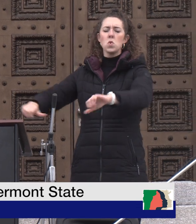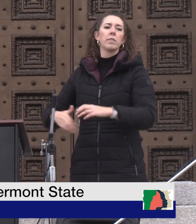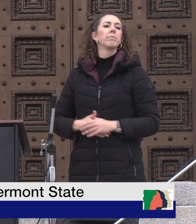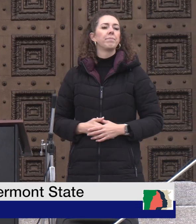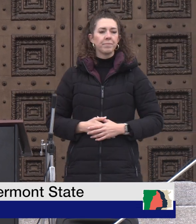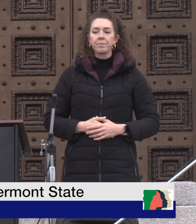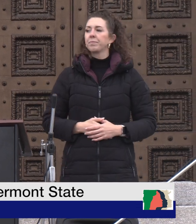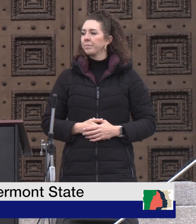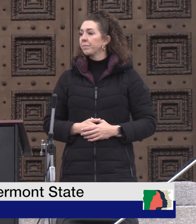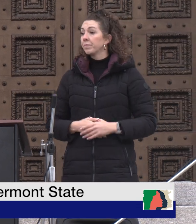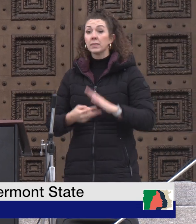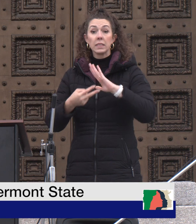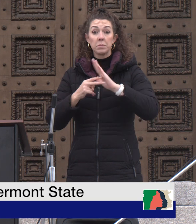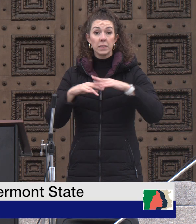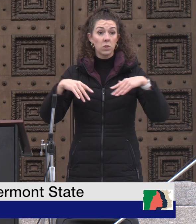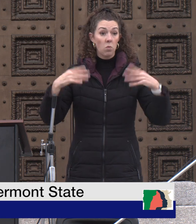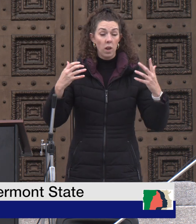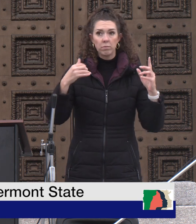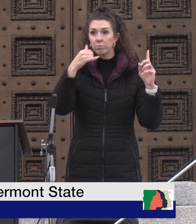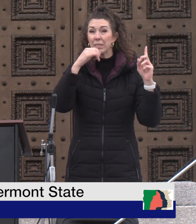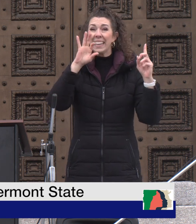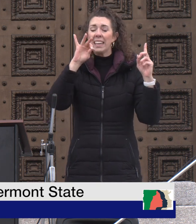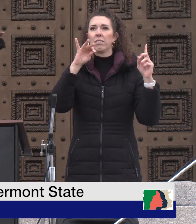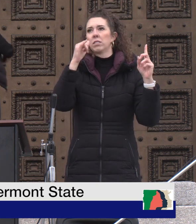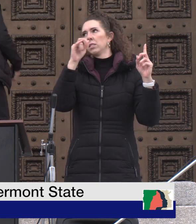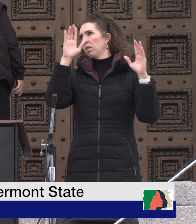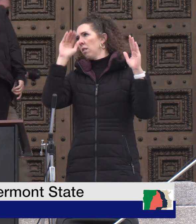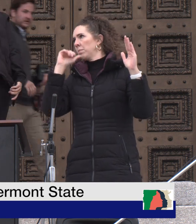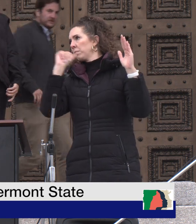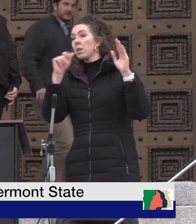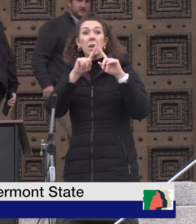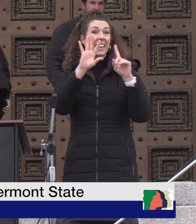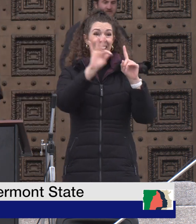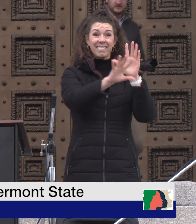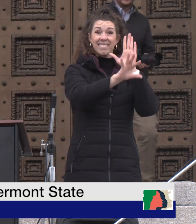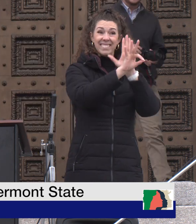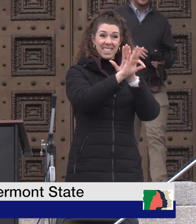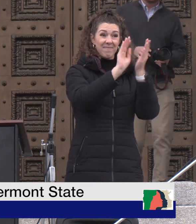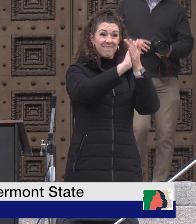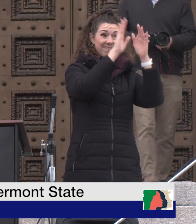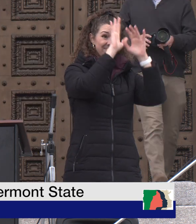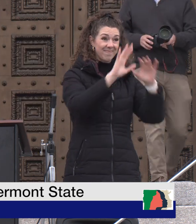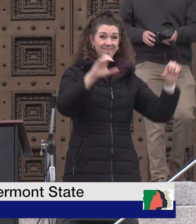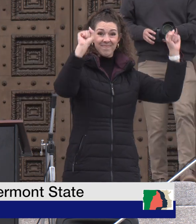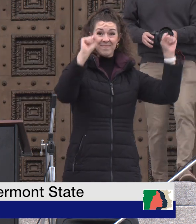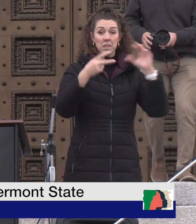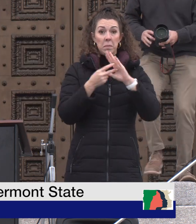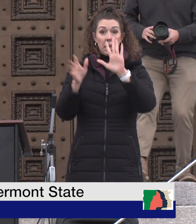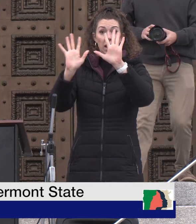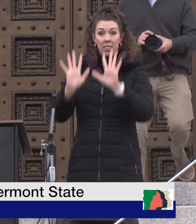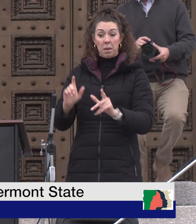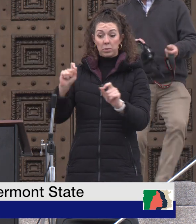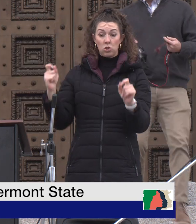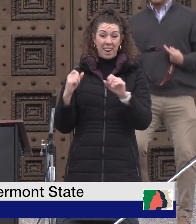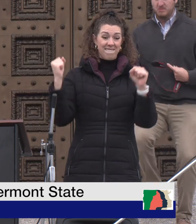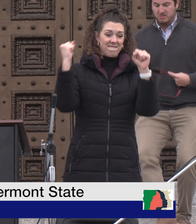And what that means, if God forbid he's elected president, the fight against climate change is